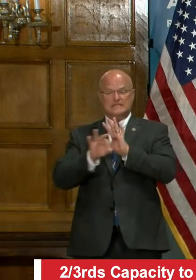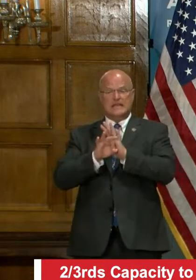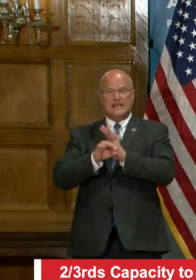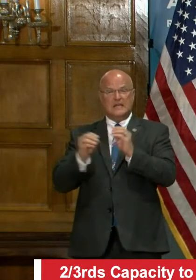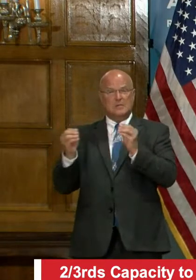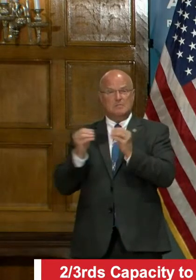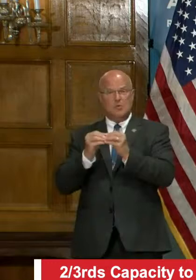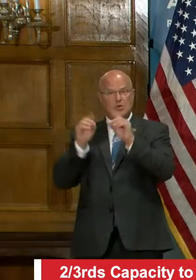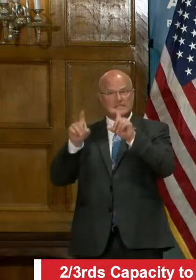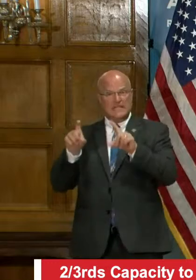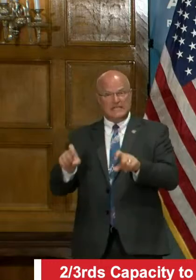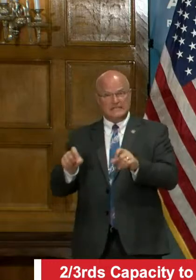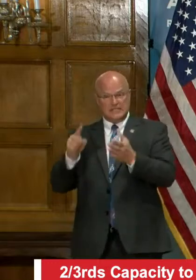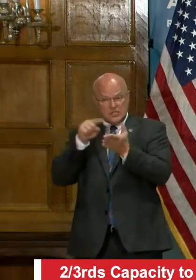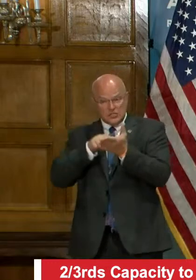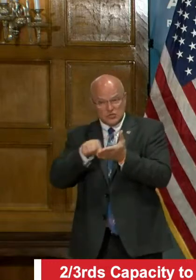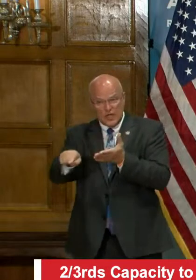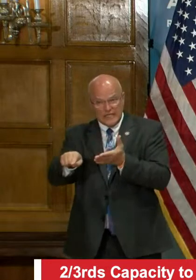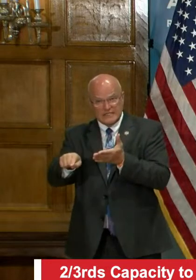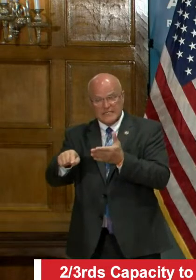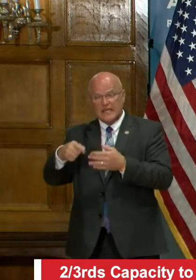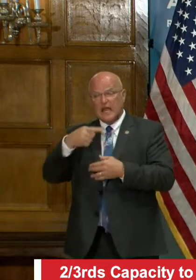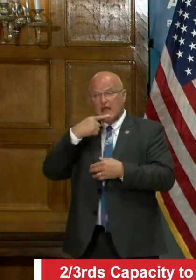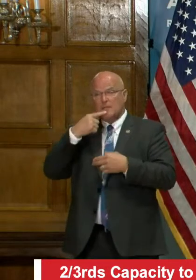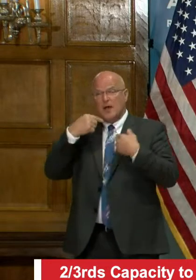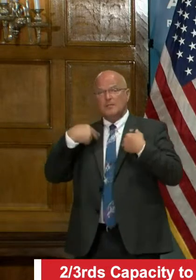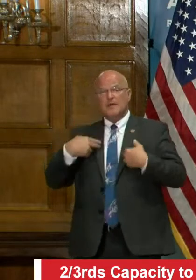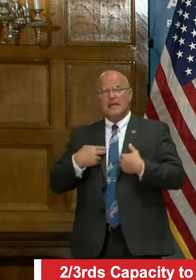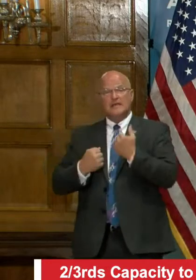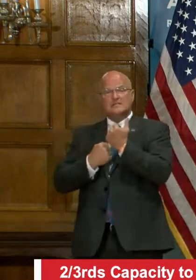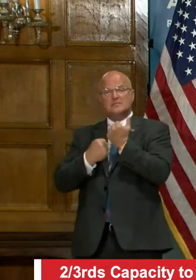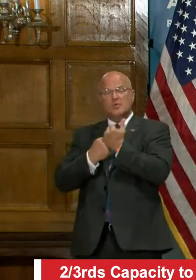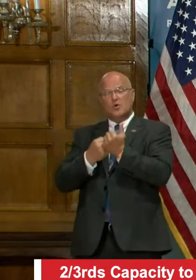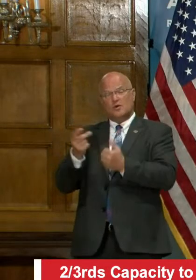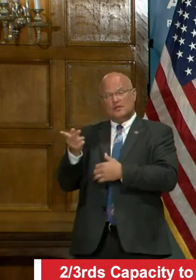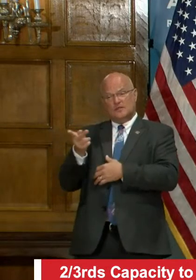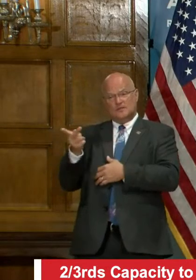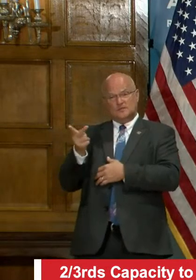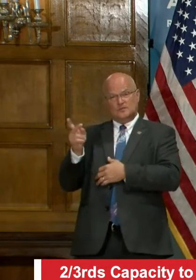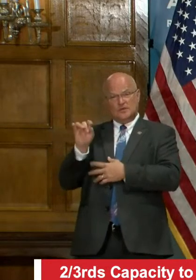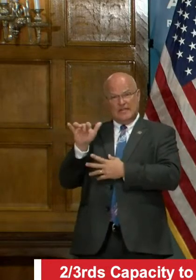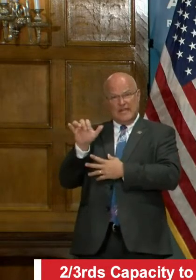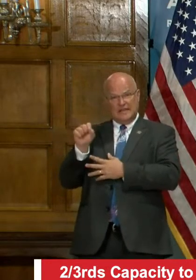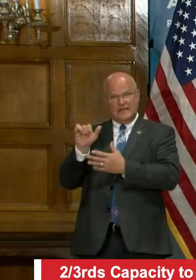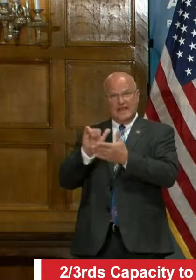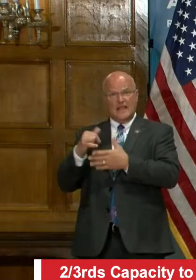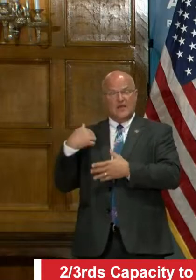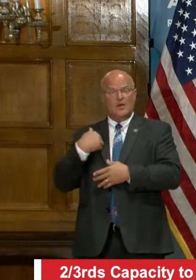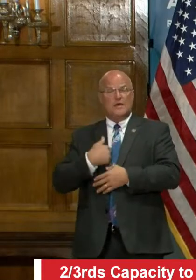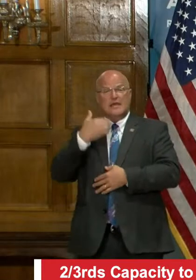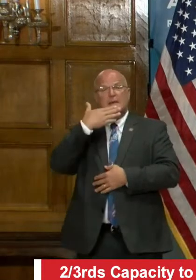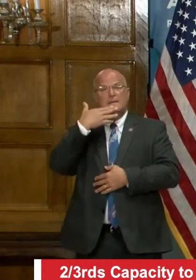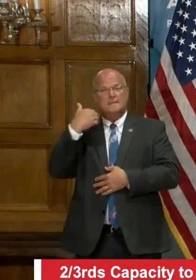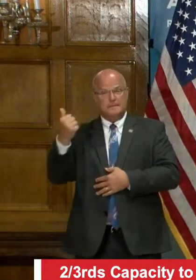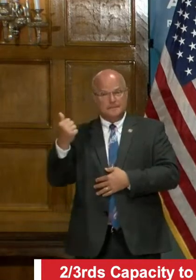additional testing, tracing, and public health support to those areas so that we can